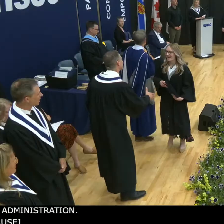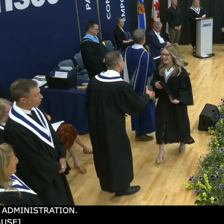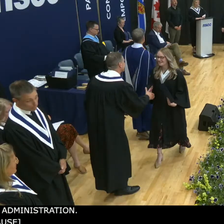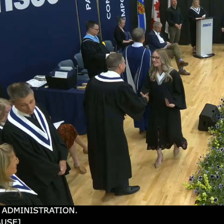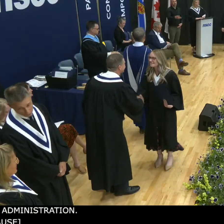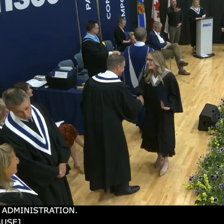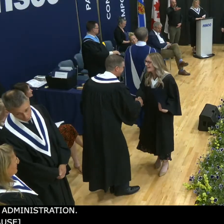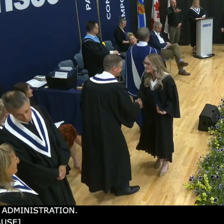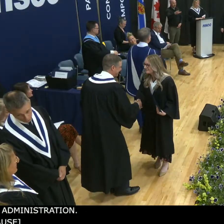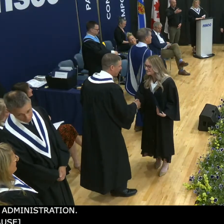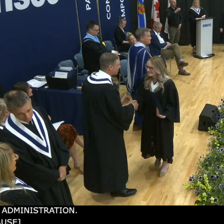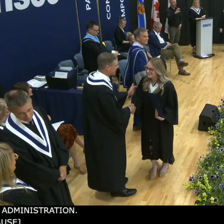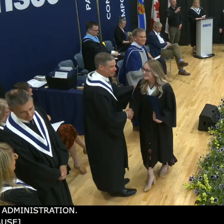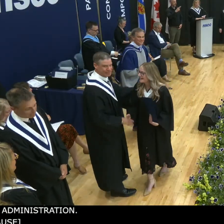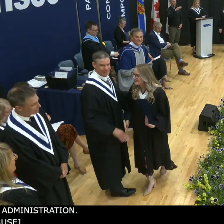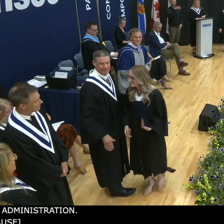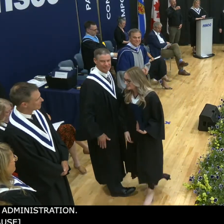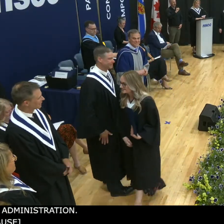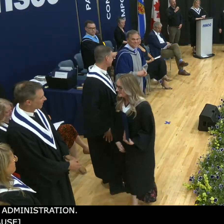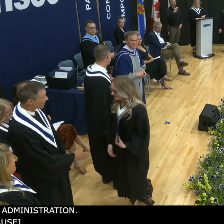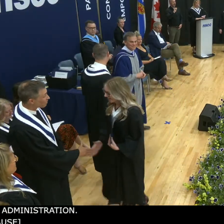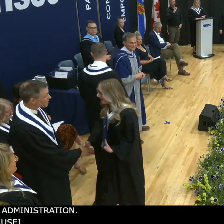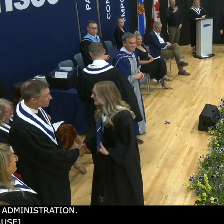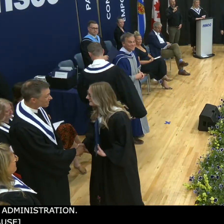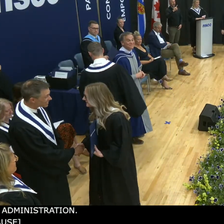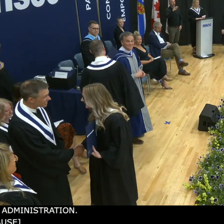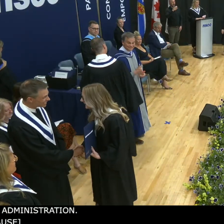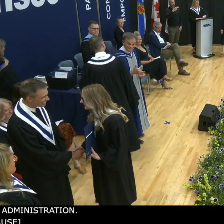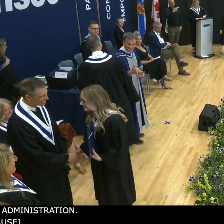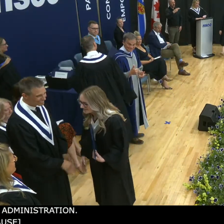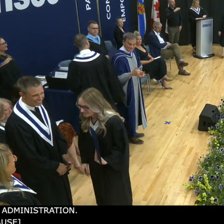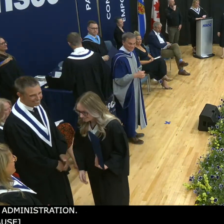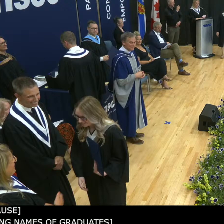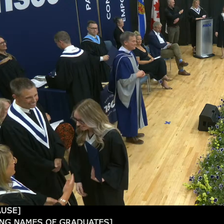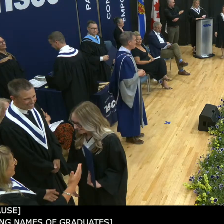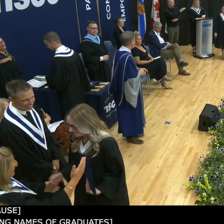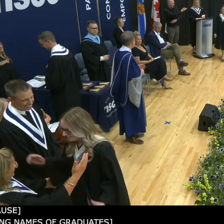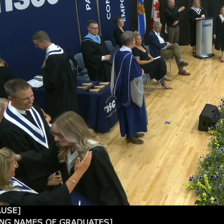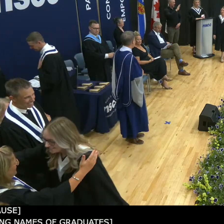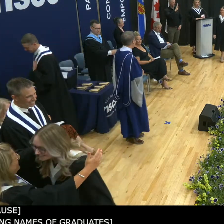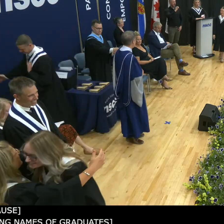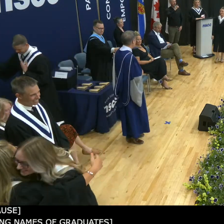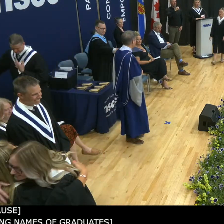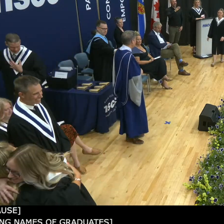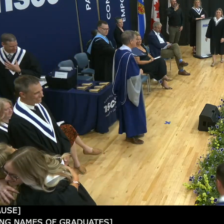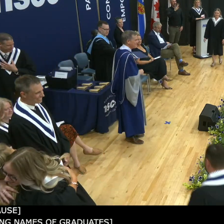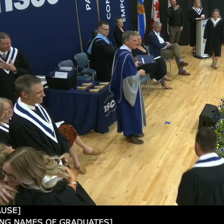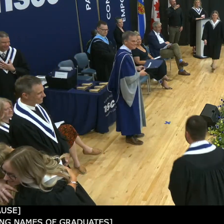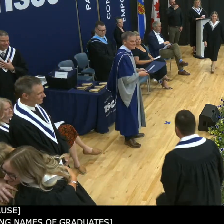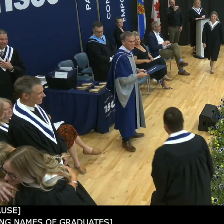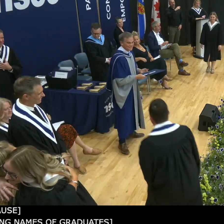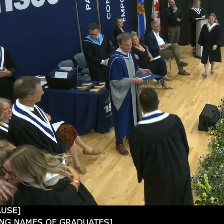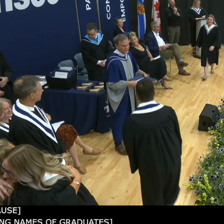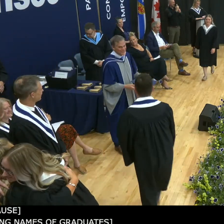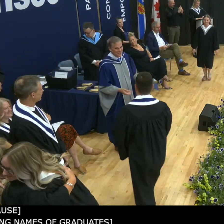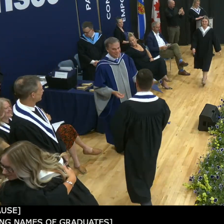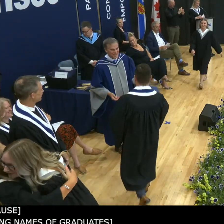Chris McIntosh joins us now to present his daughter, Bailey Williams, with a certificate in office administration.